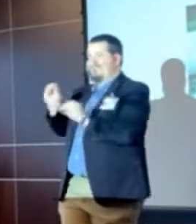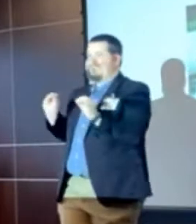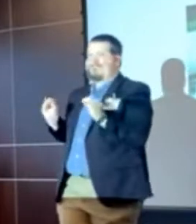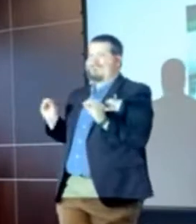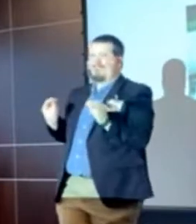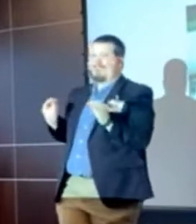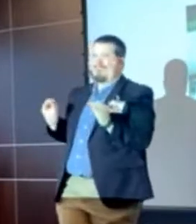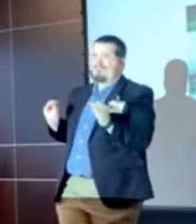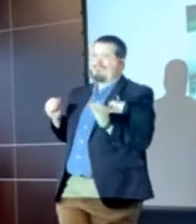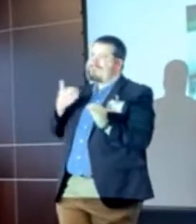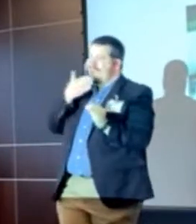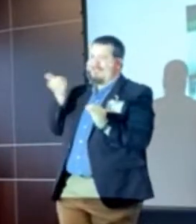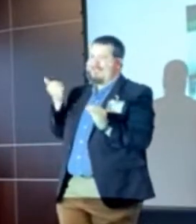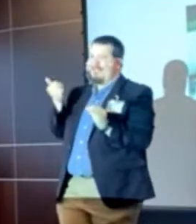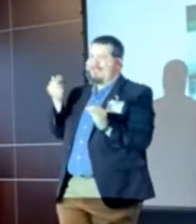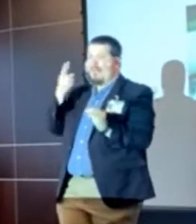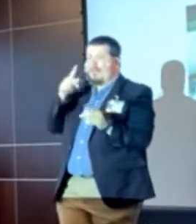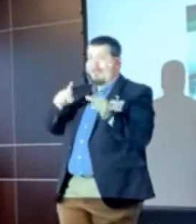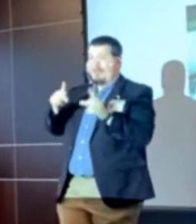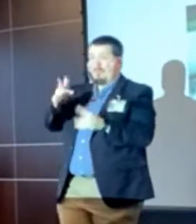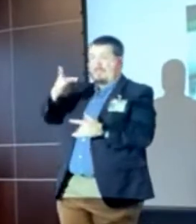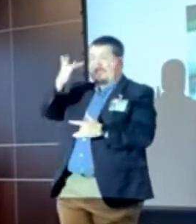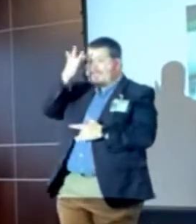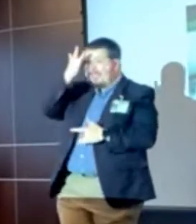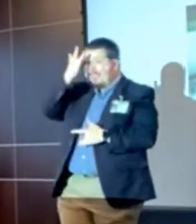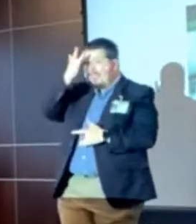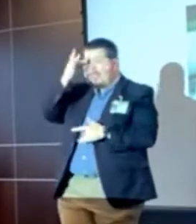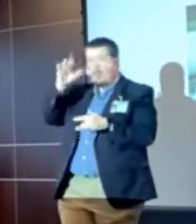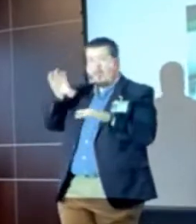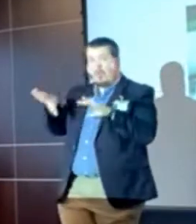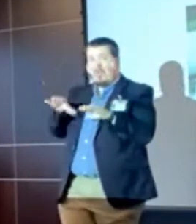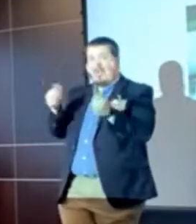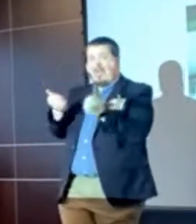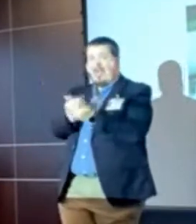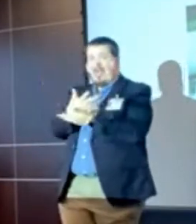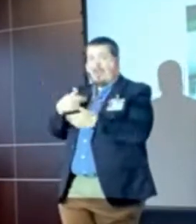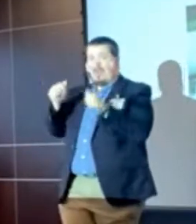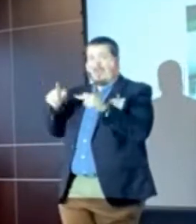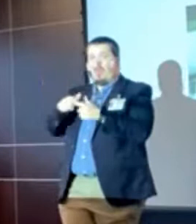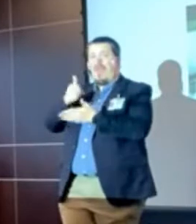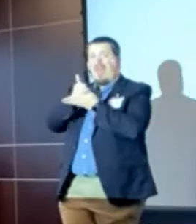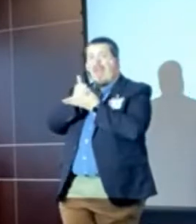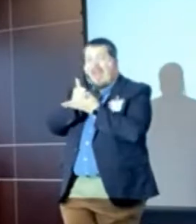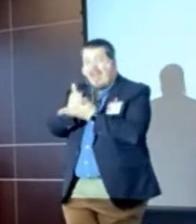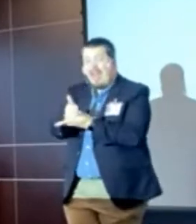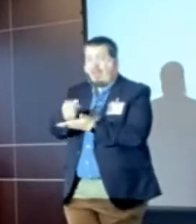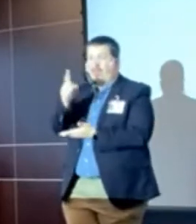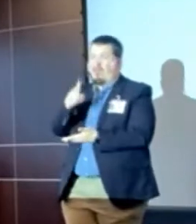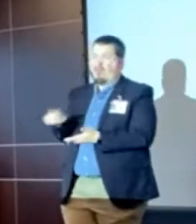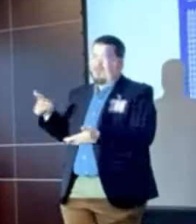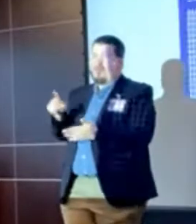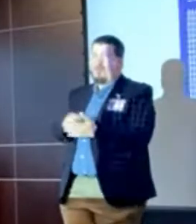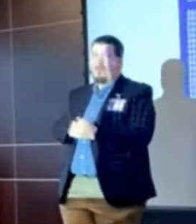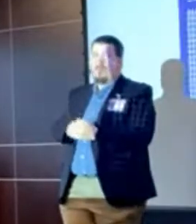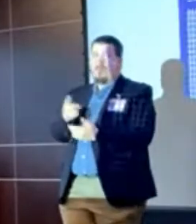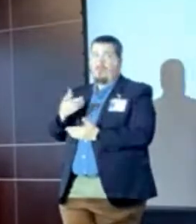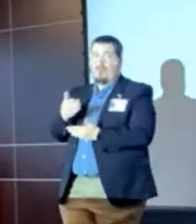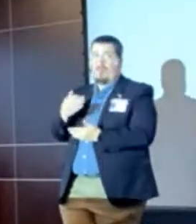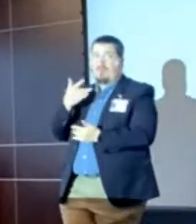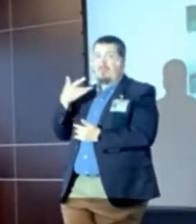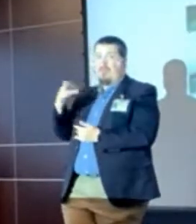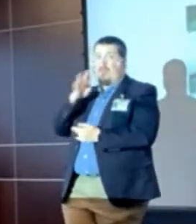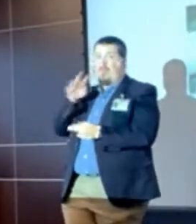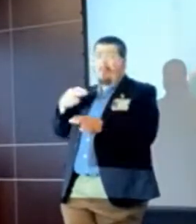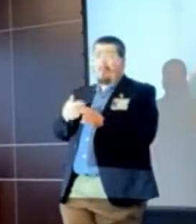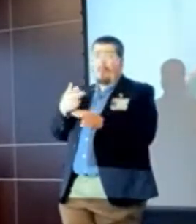there. But for people who do get sick, we're going to do all we can to help you. One of the things that we